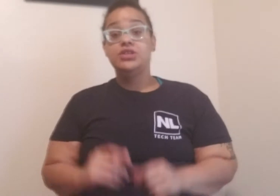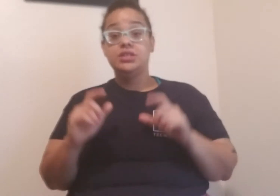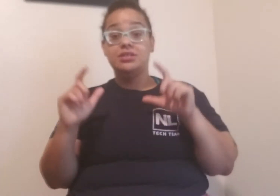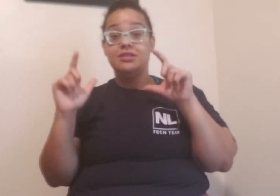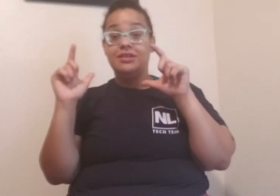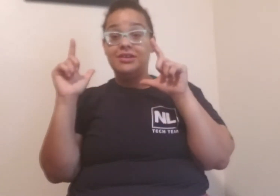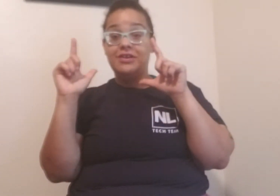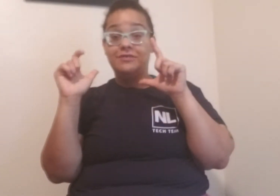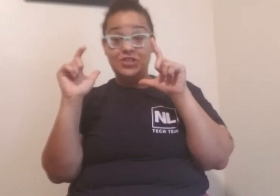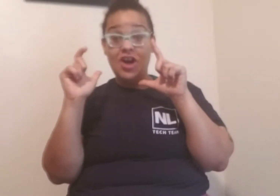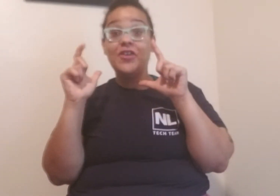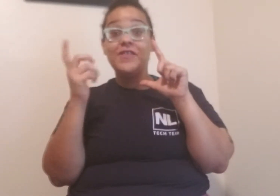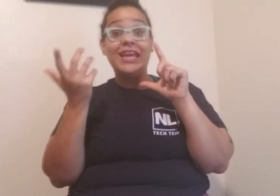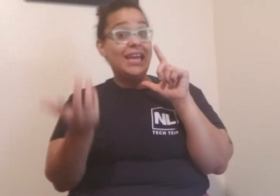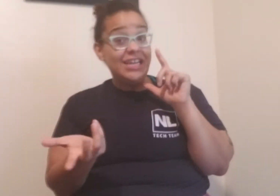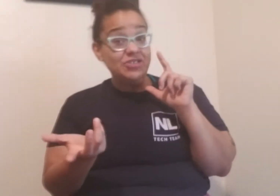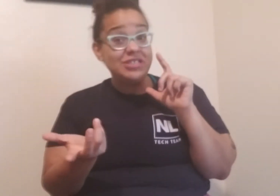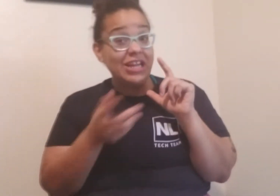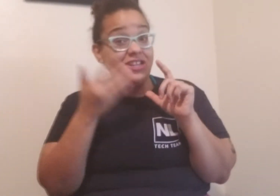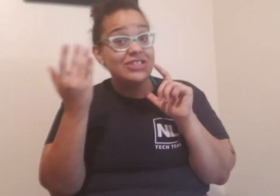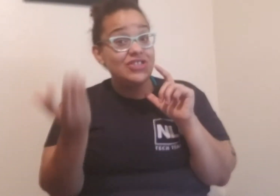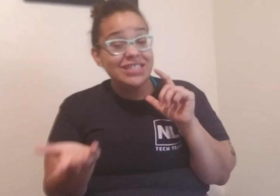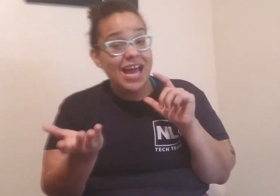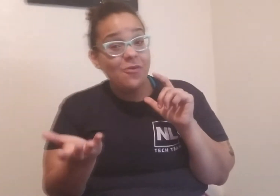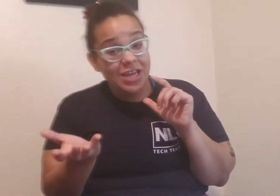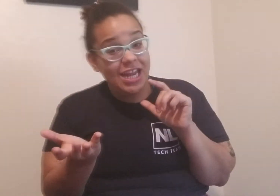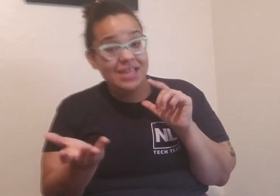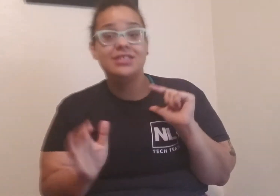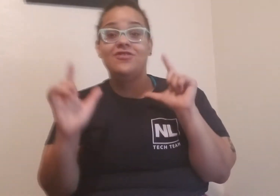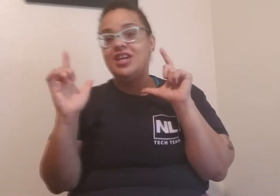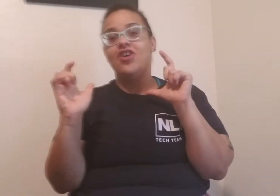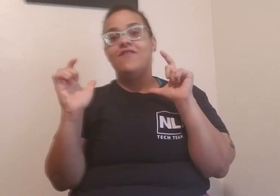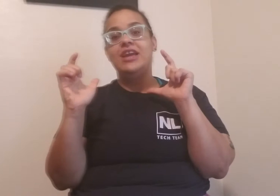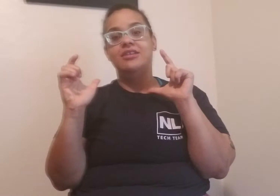pictures. Photography, interesting, it looks just like what it is, photography.